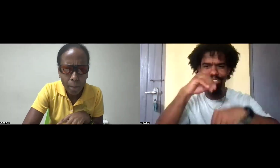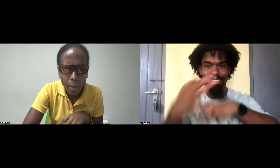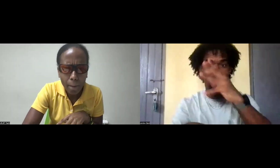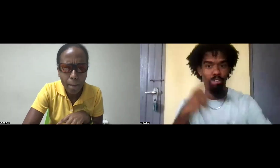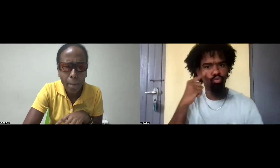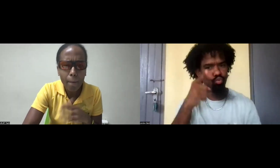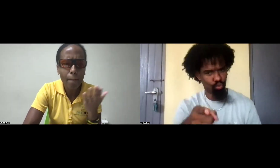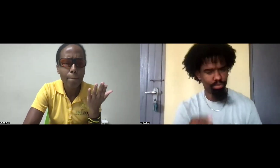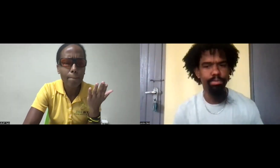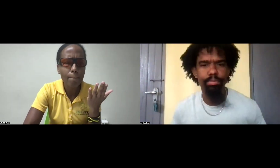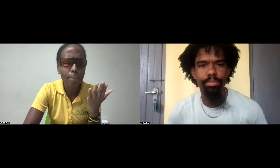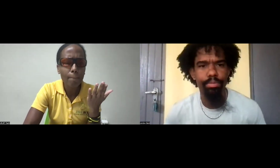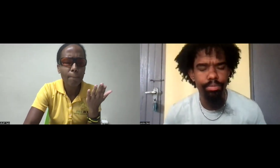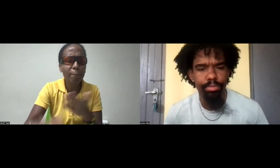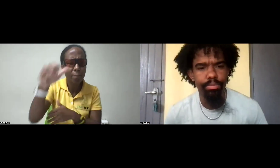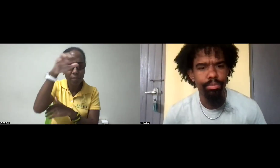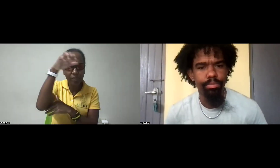so there we go.